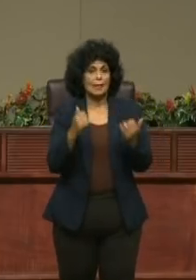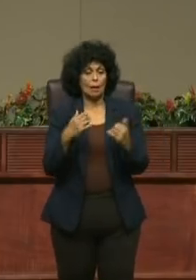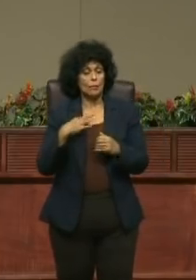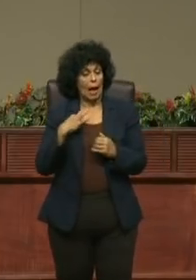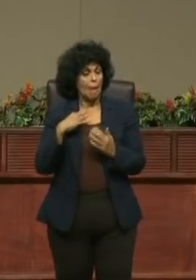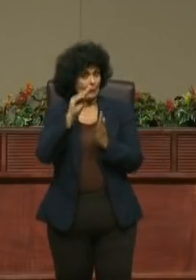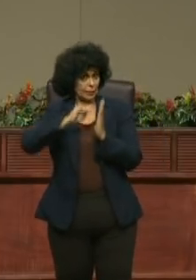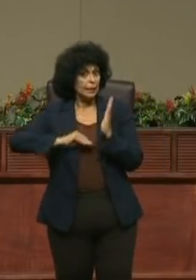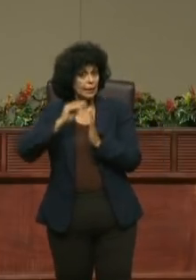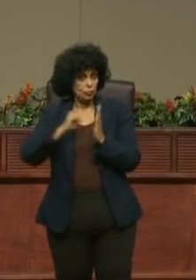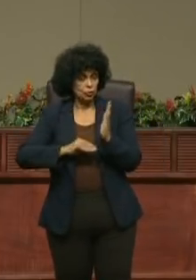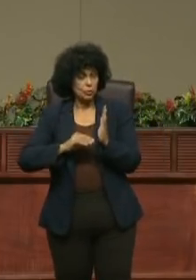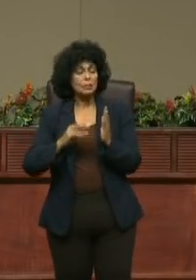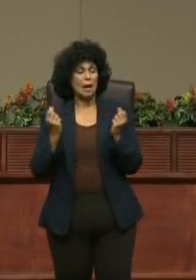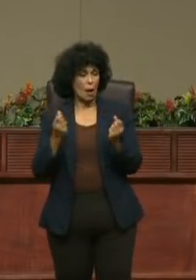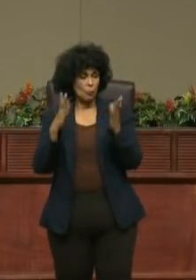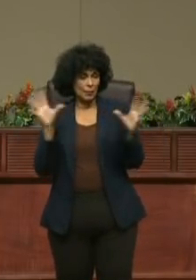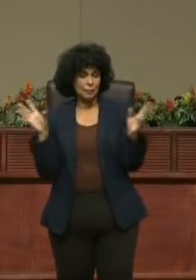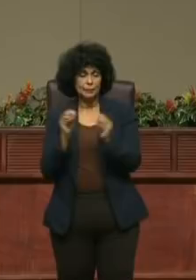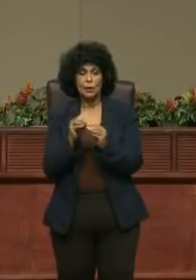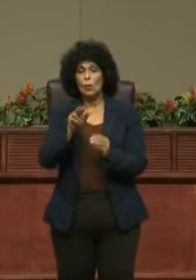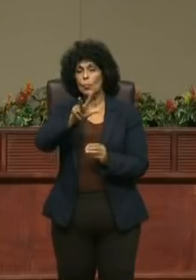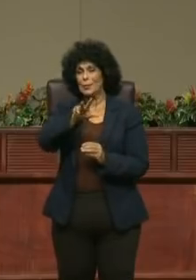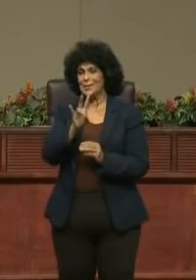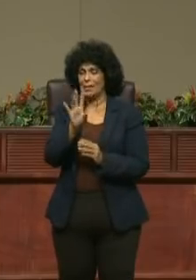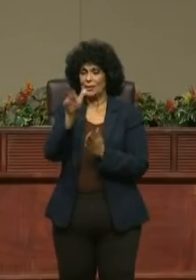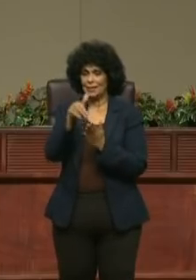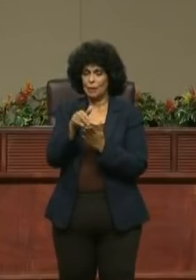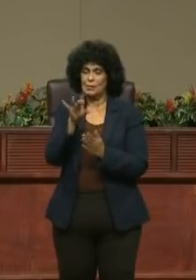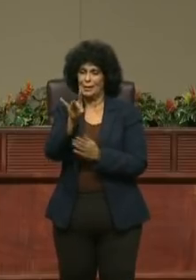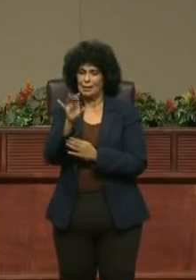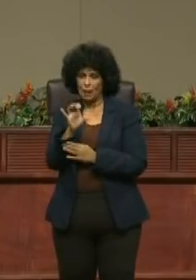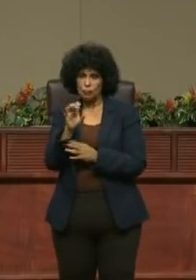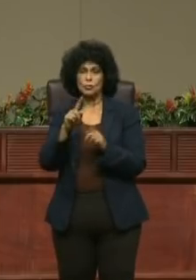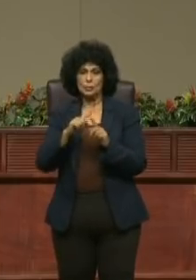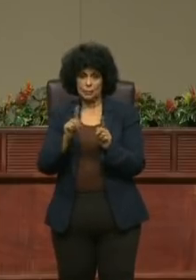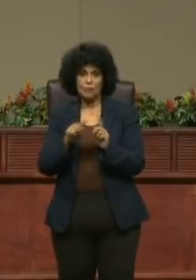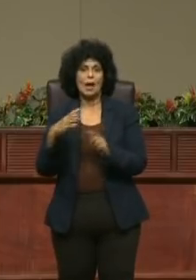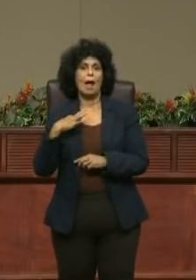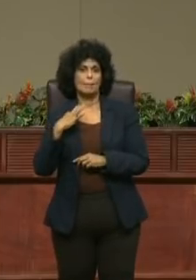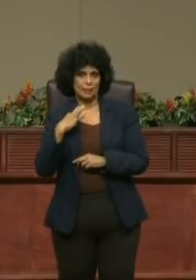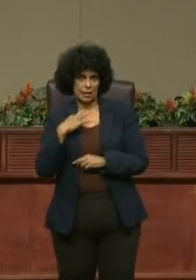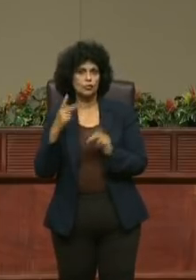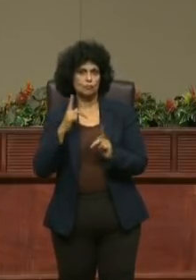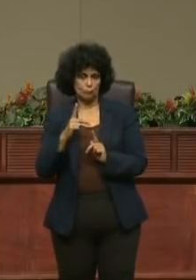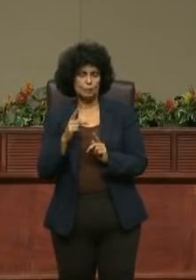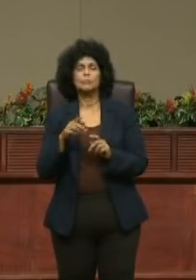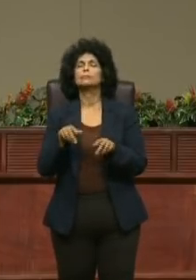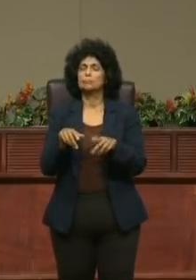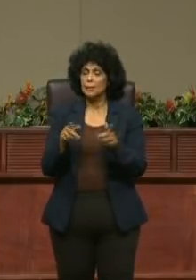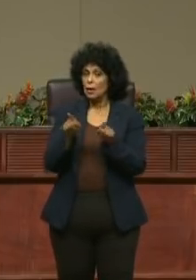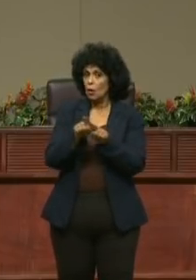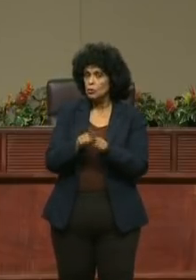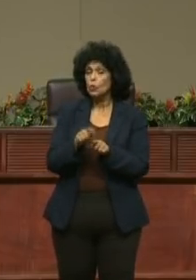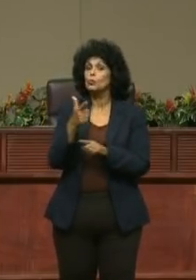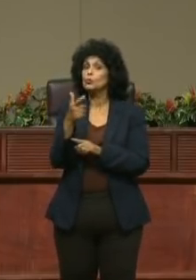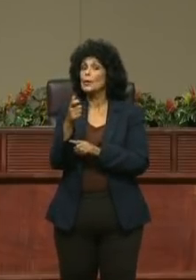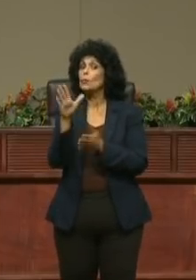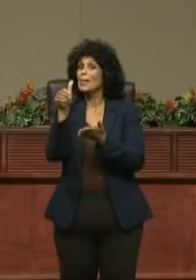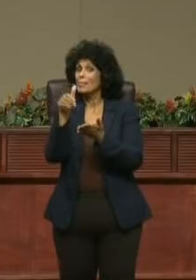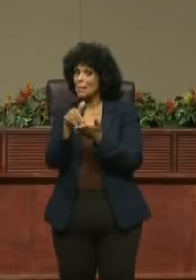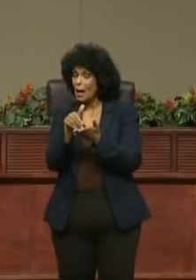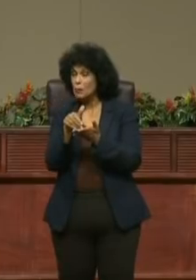we have had a total of 37,800 applications submitted, and 21,000 of them, or